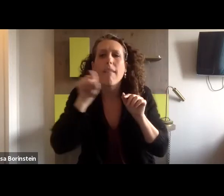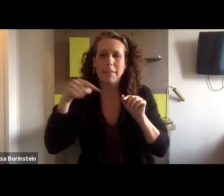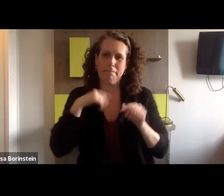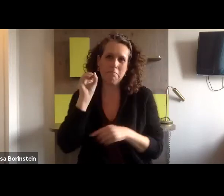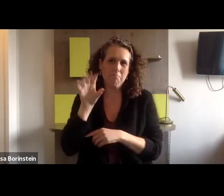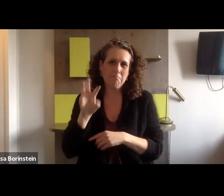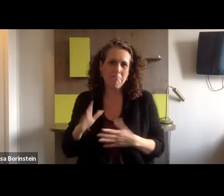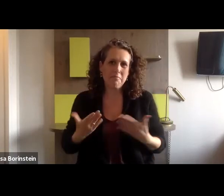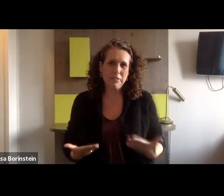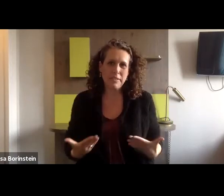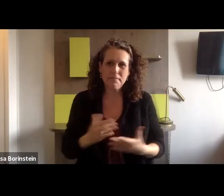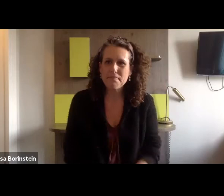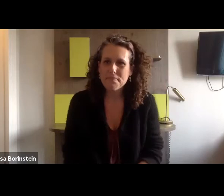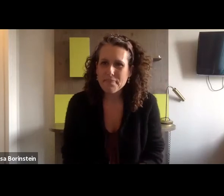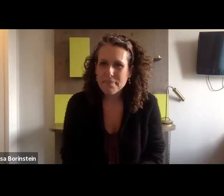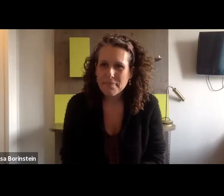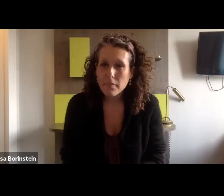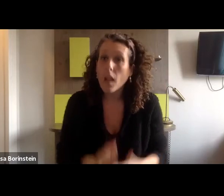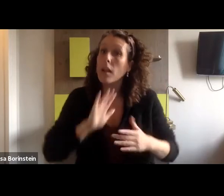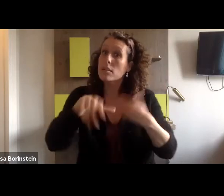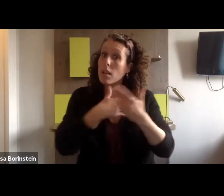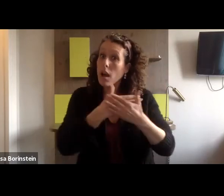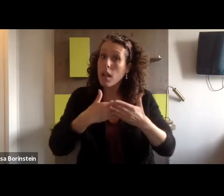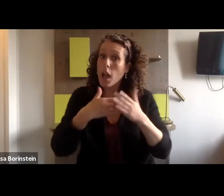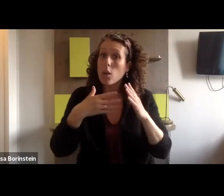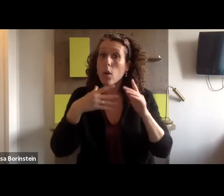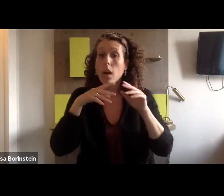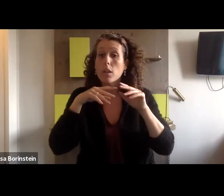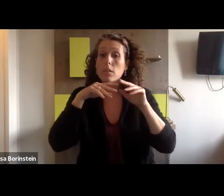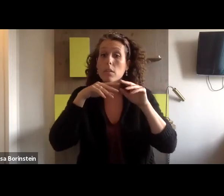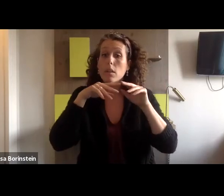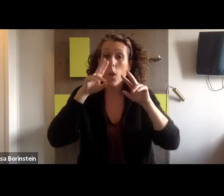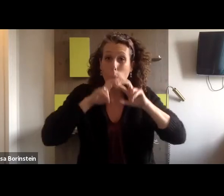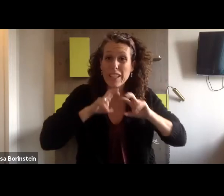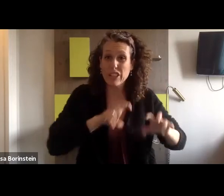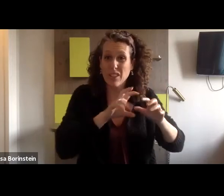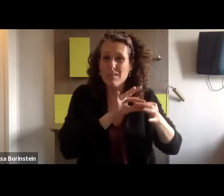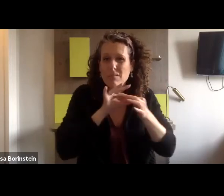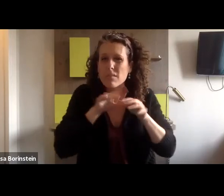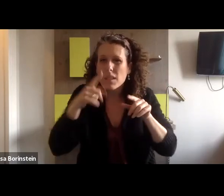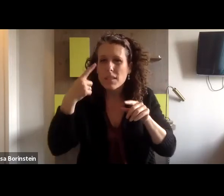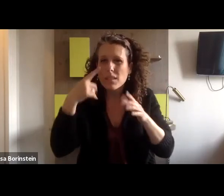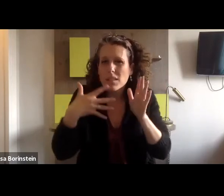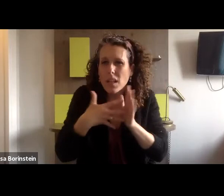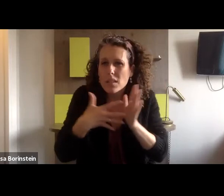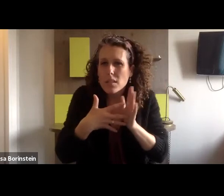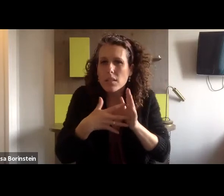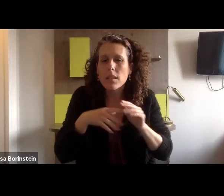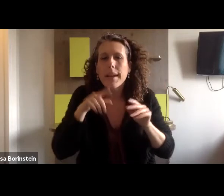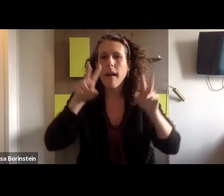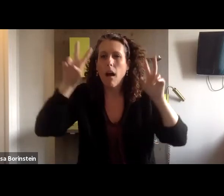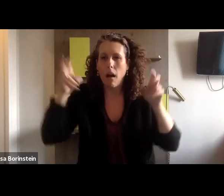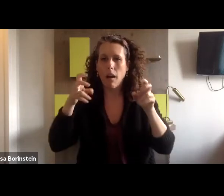As you might know, sign language test research is a fairly young, let's call it a